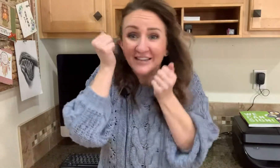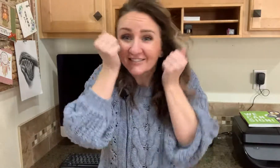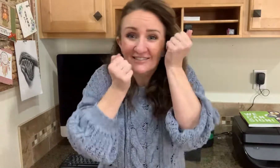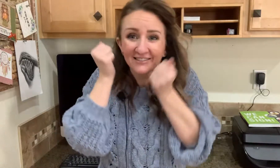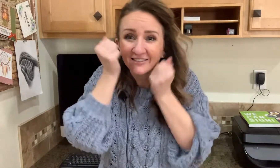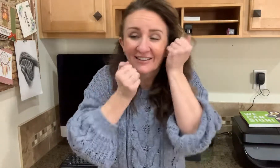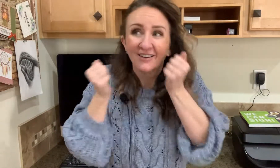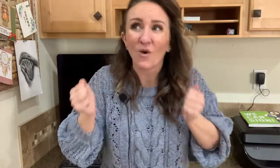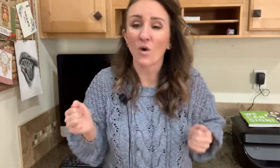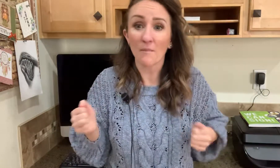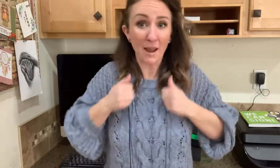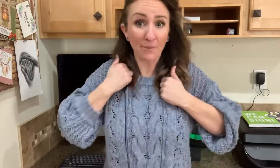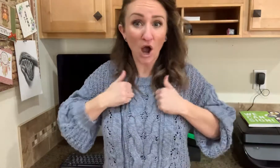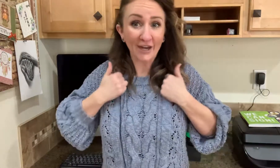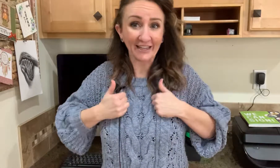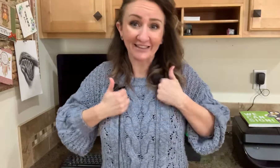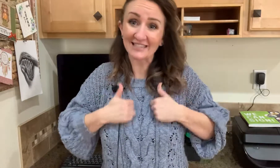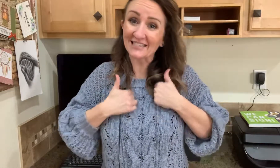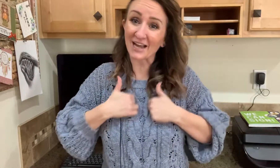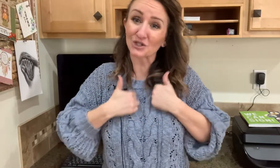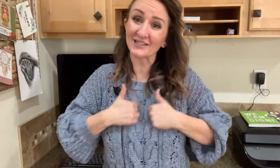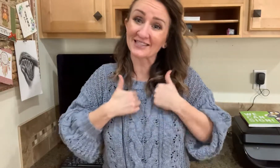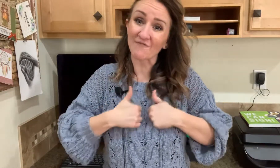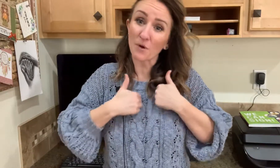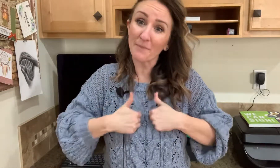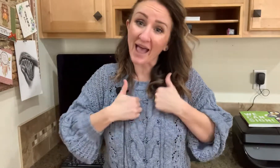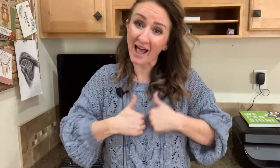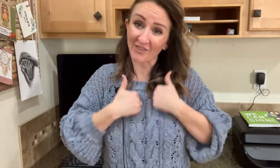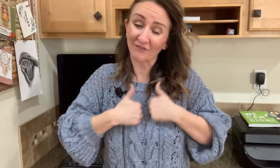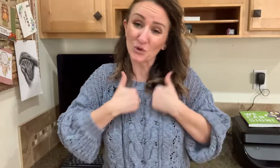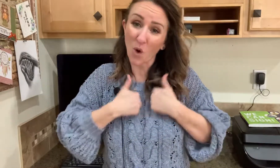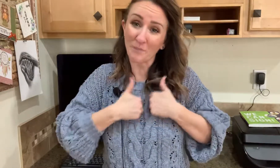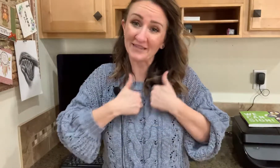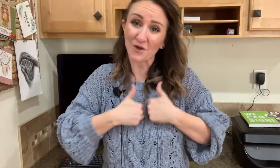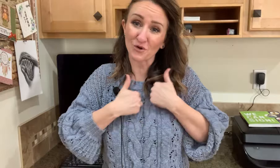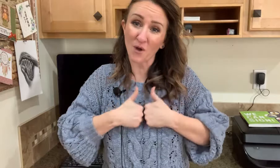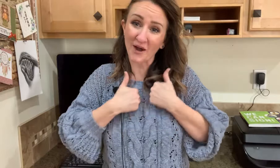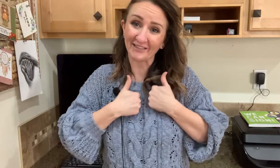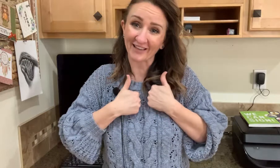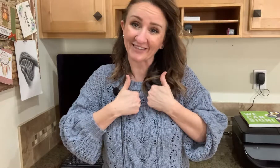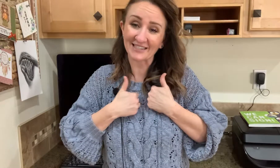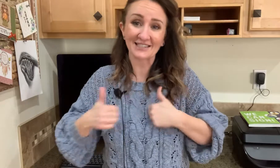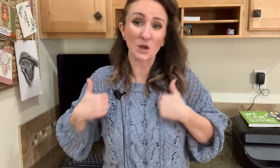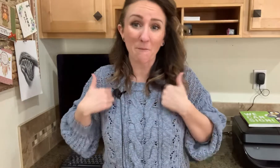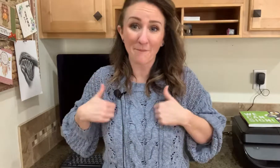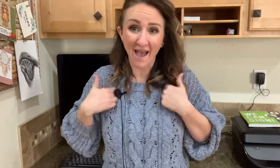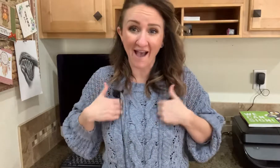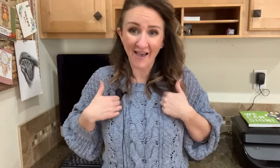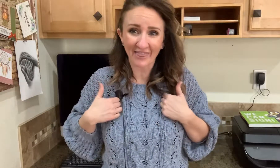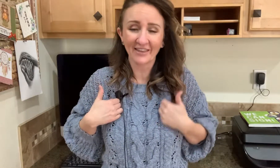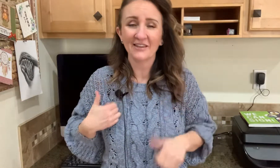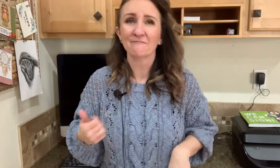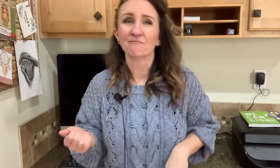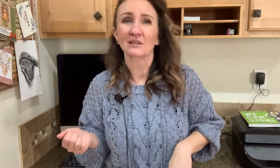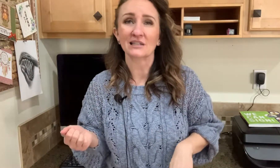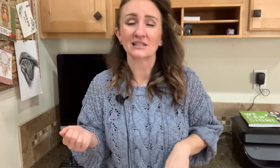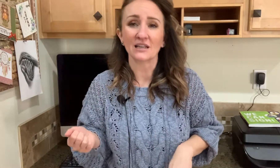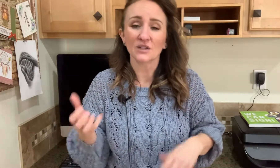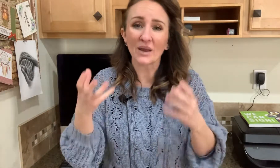face, or my body, this is actually the sign for bath, if you go up and down your body like this. So bath. Let's see. So it